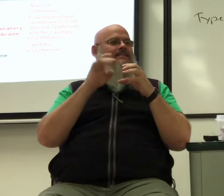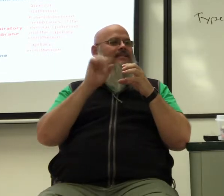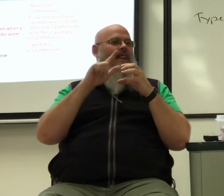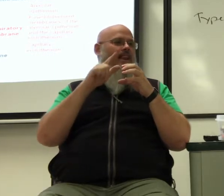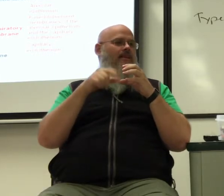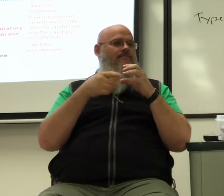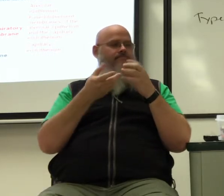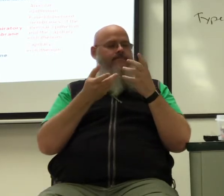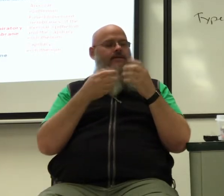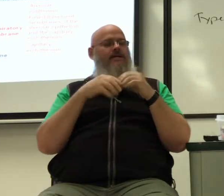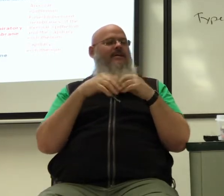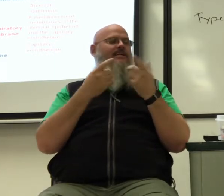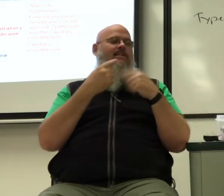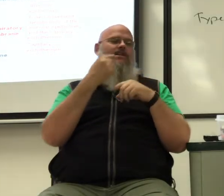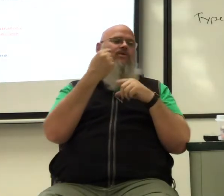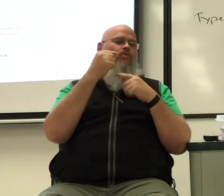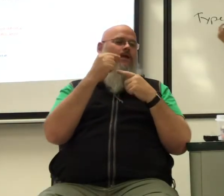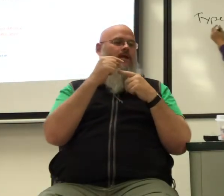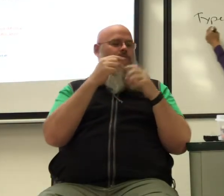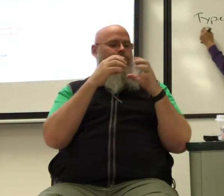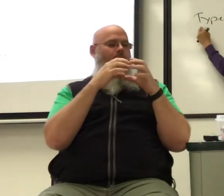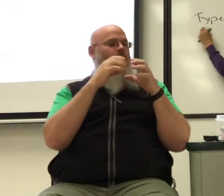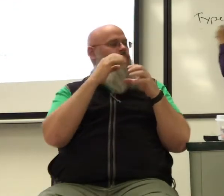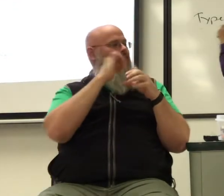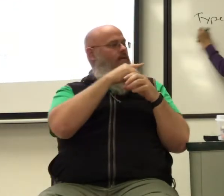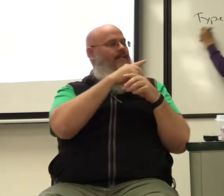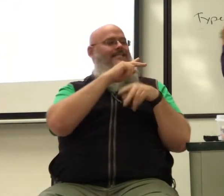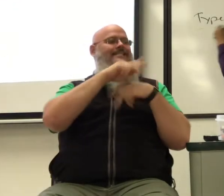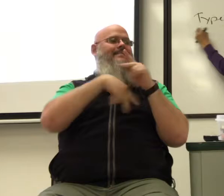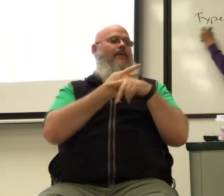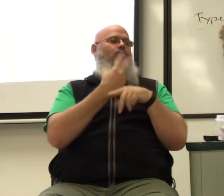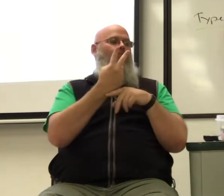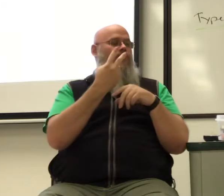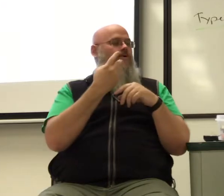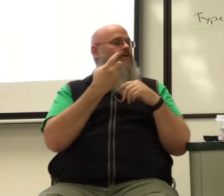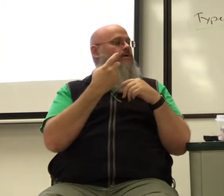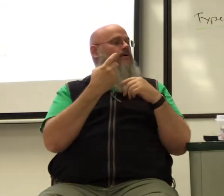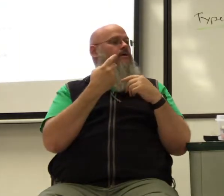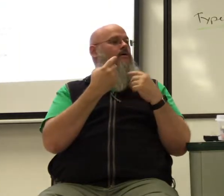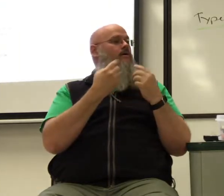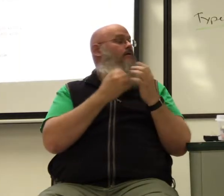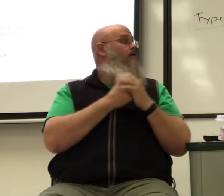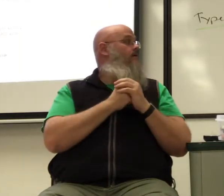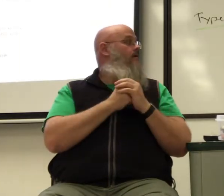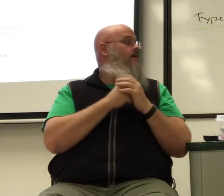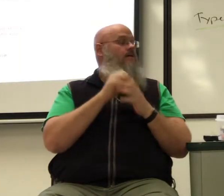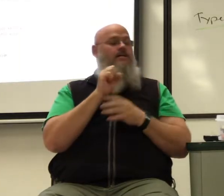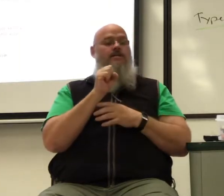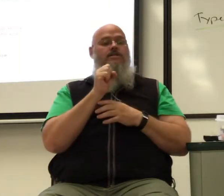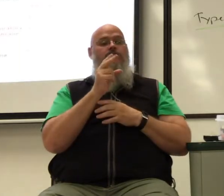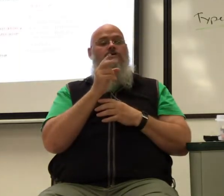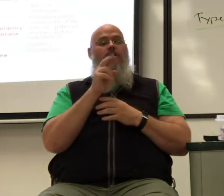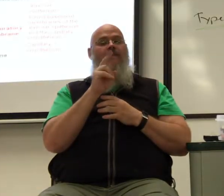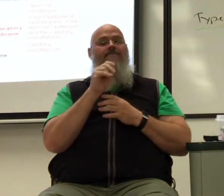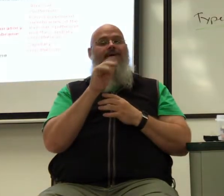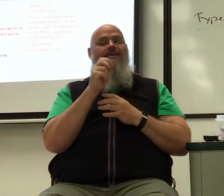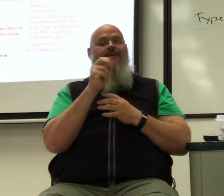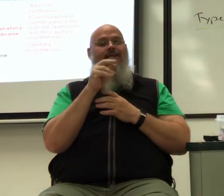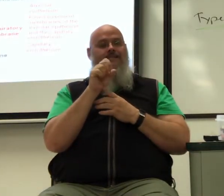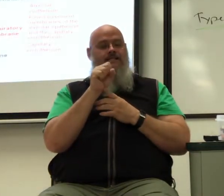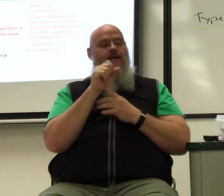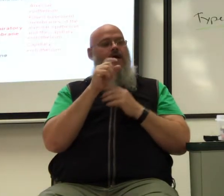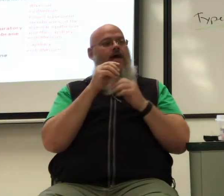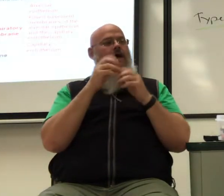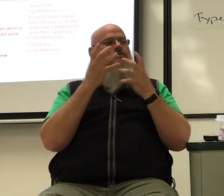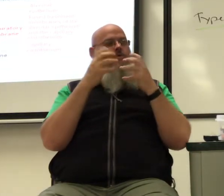It's the little green blob I drew there, type 2. Surfactants are very important. Surfactants, they break the surface